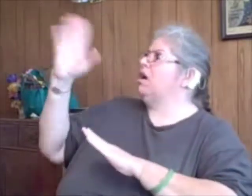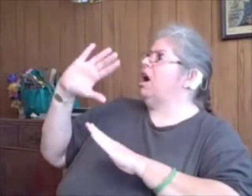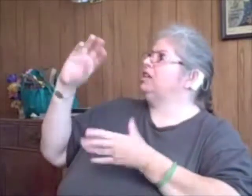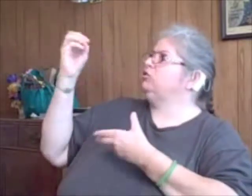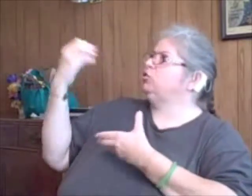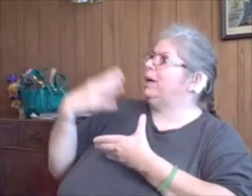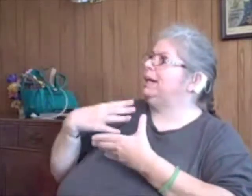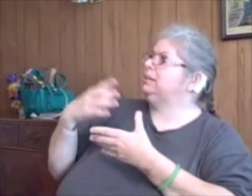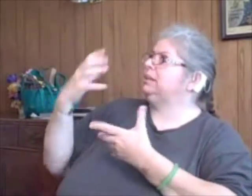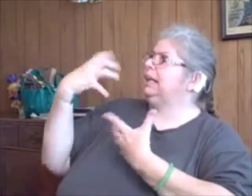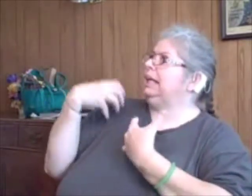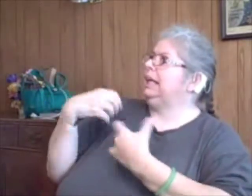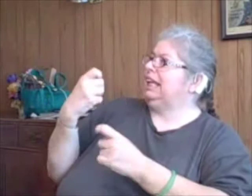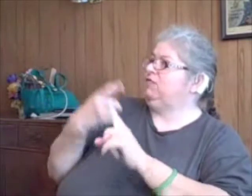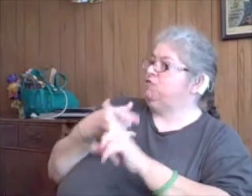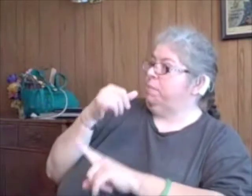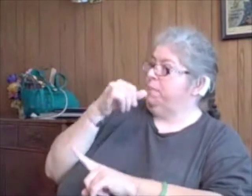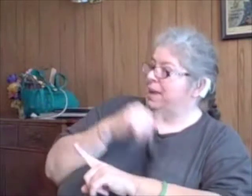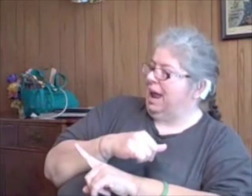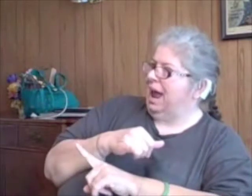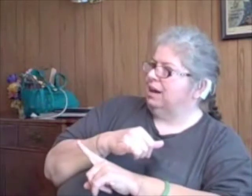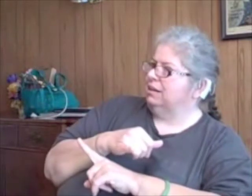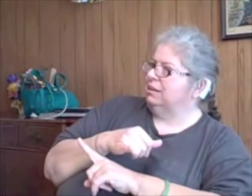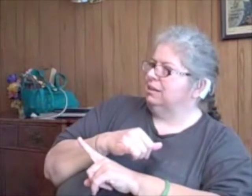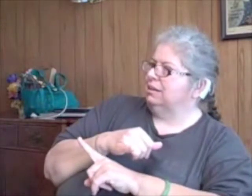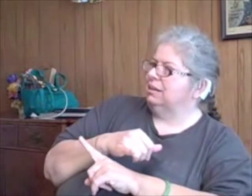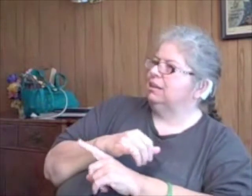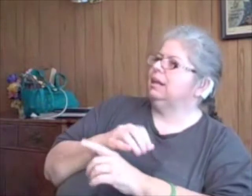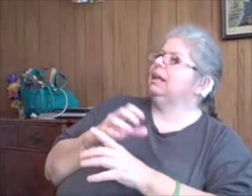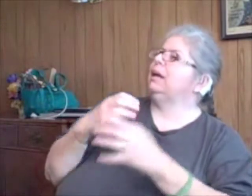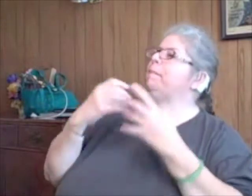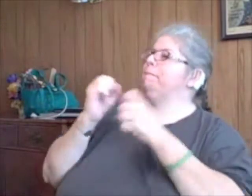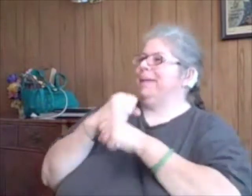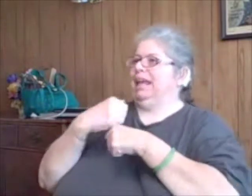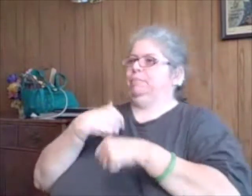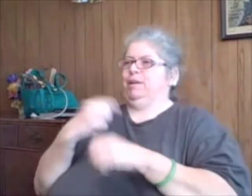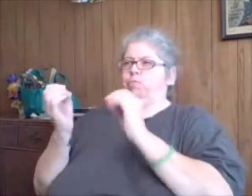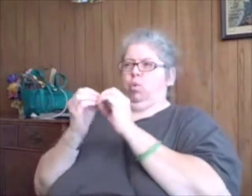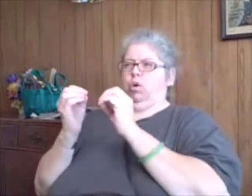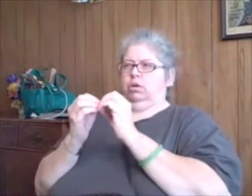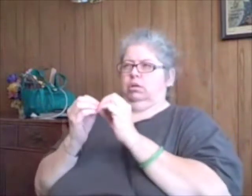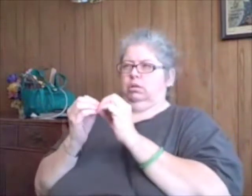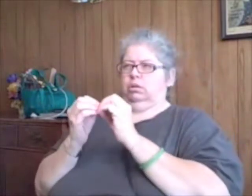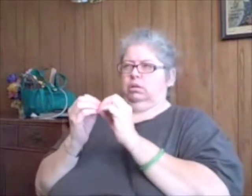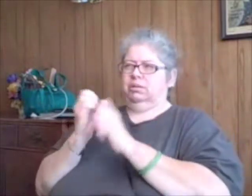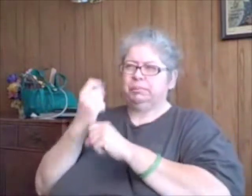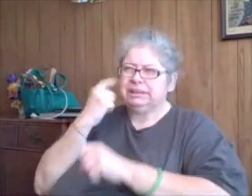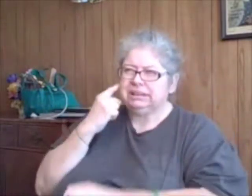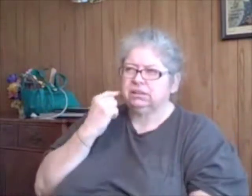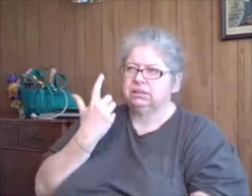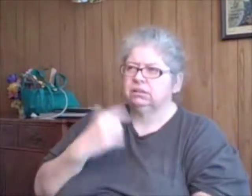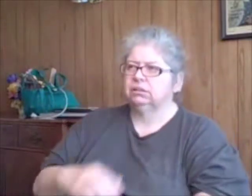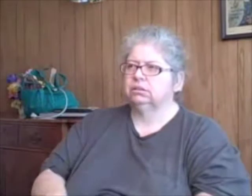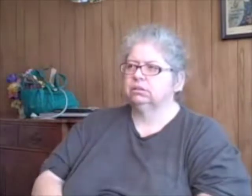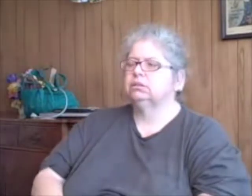I realize I get more of God's grace with that. Does that make sense?